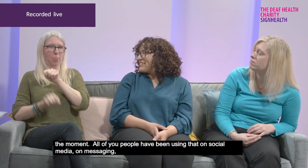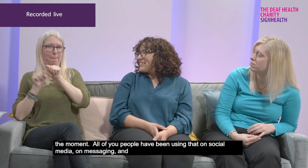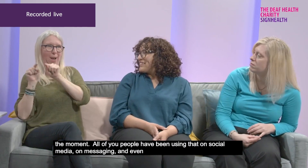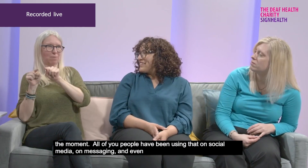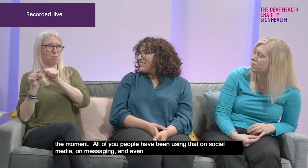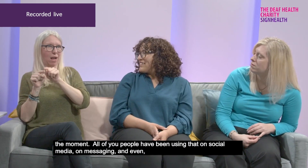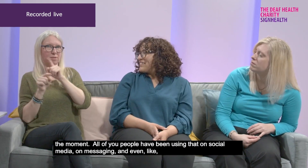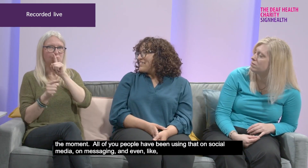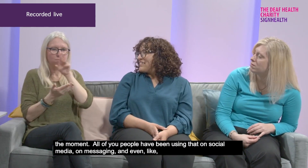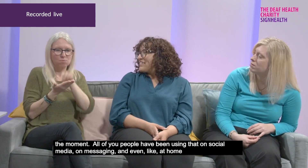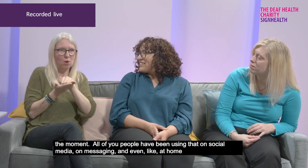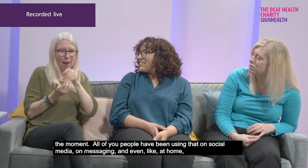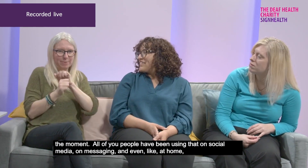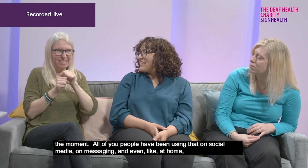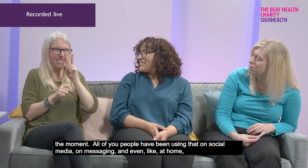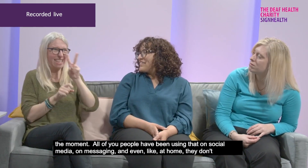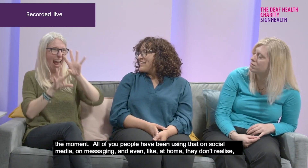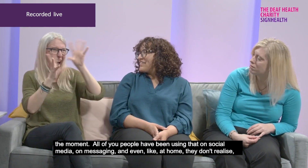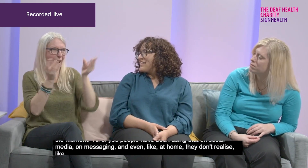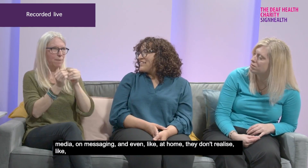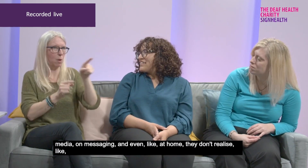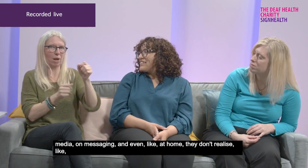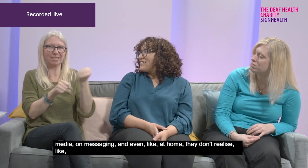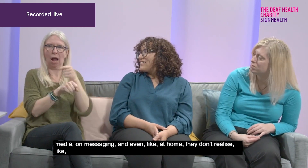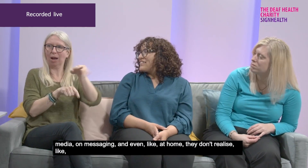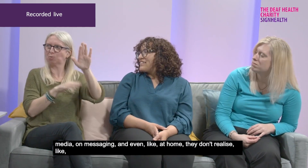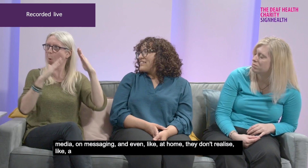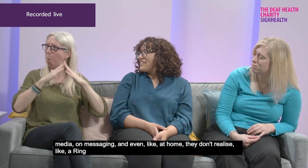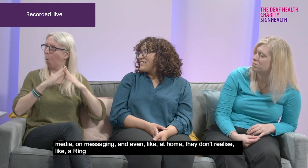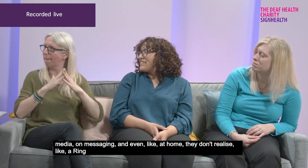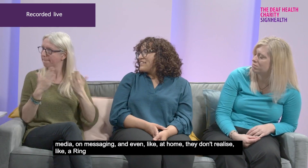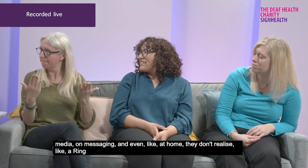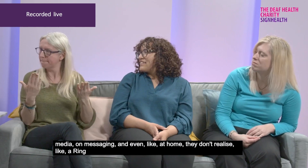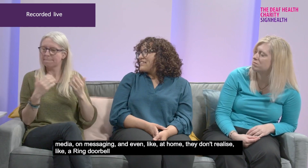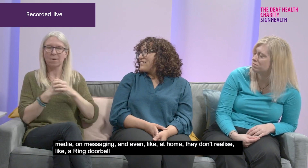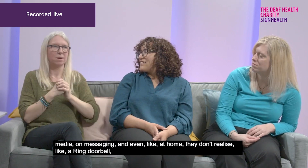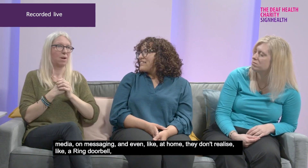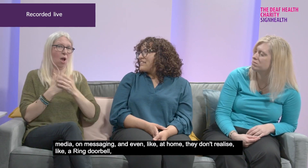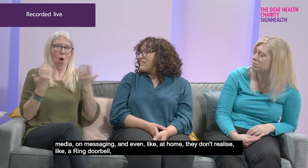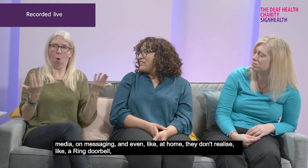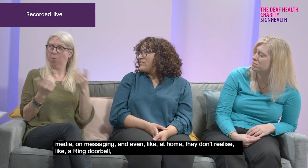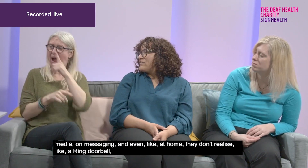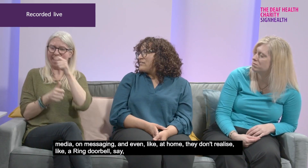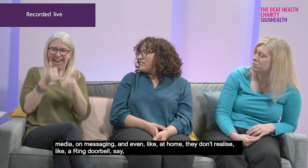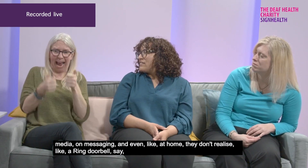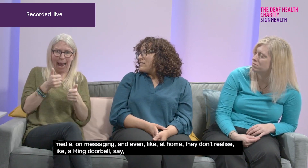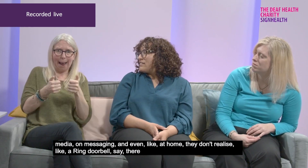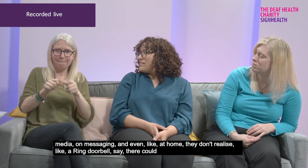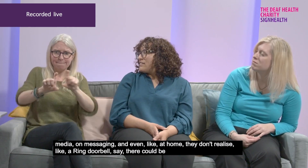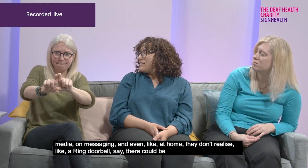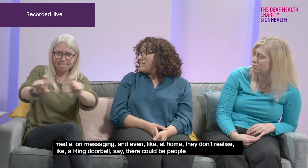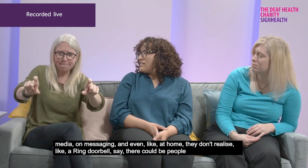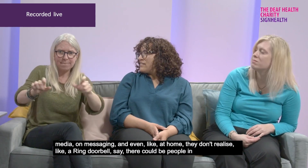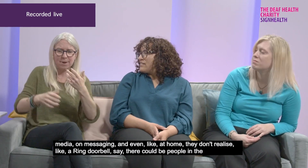say, you know, there could be people in the background downloading your data and seeing what you're getting at to at home, same